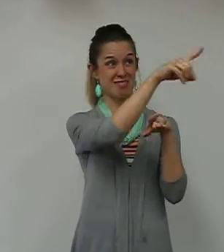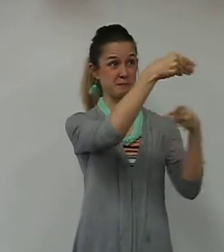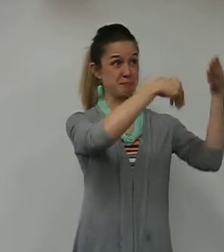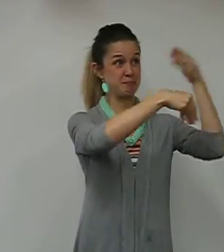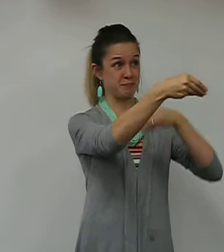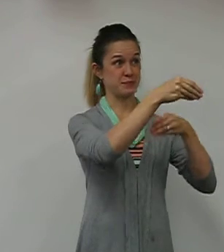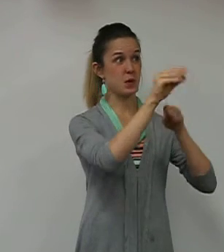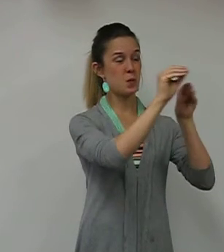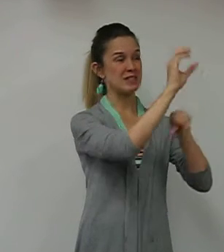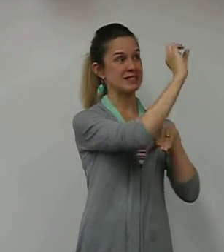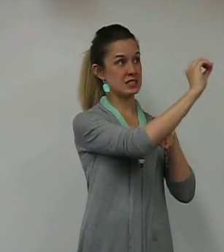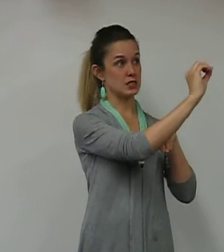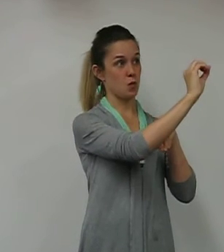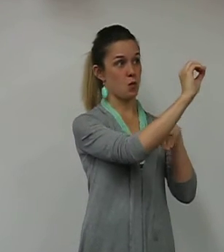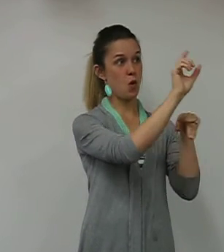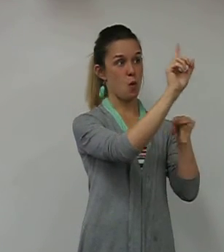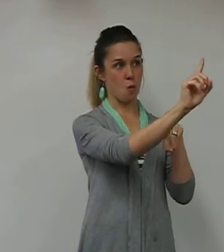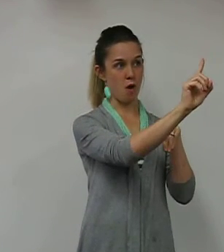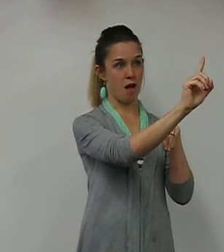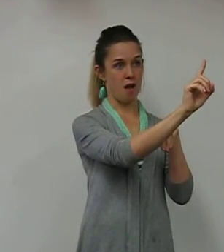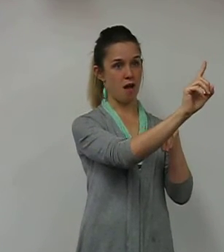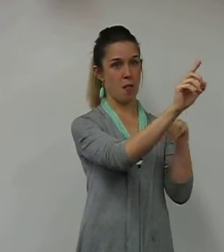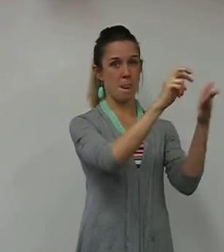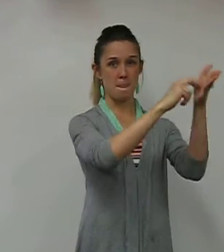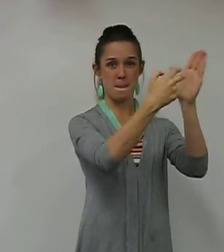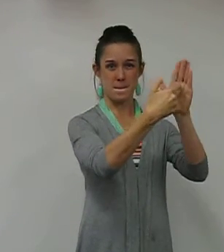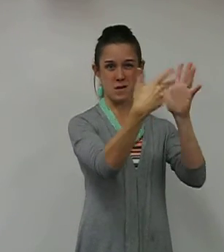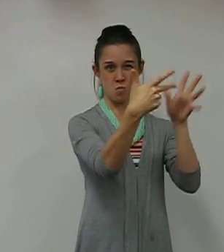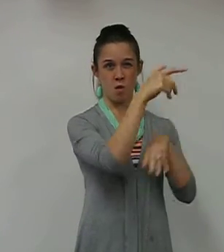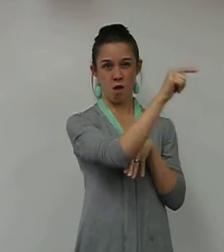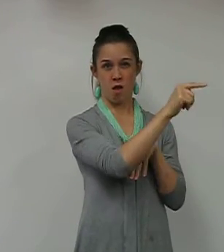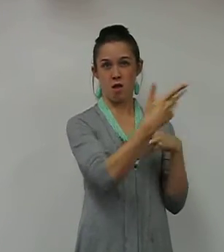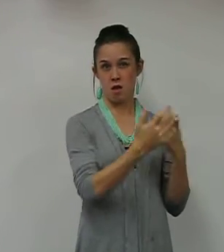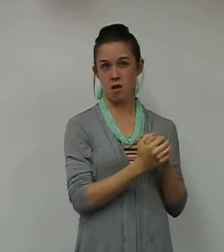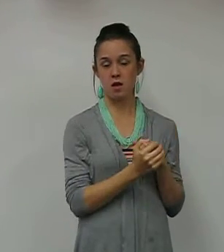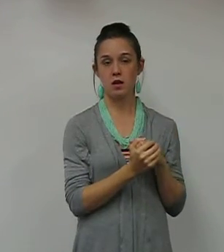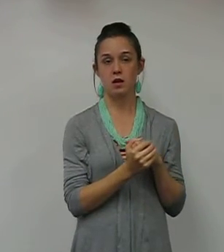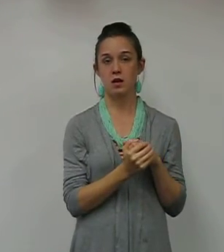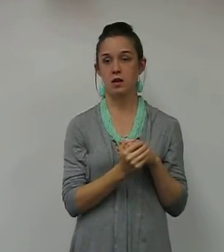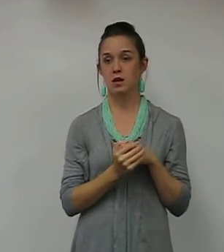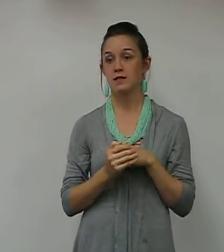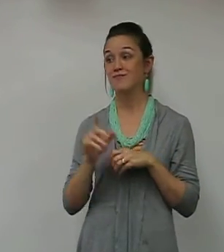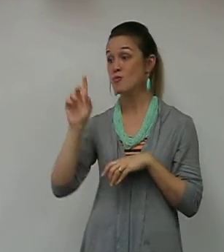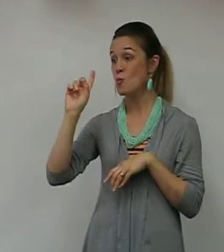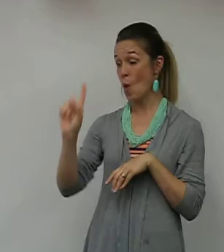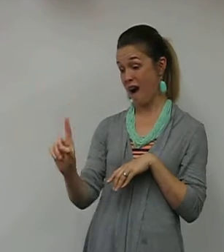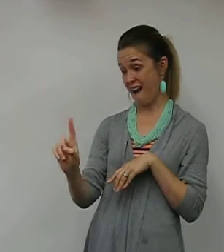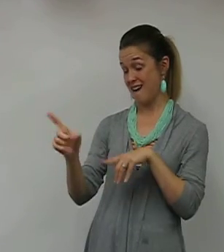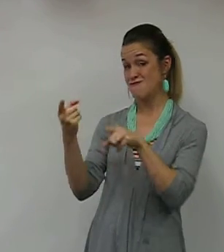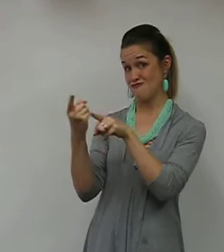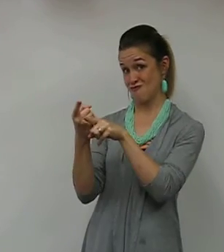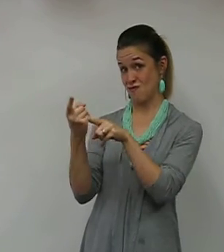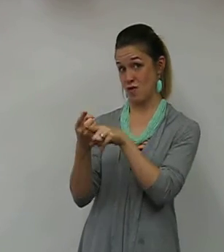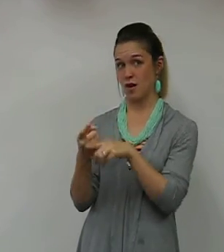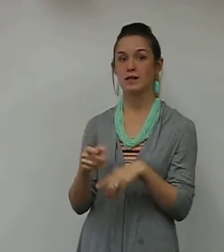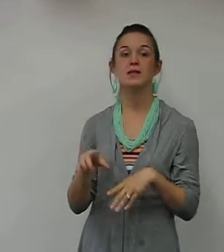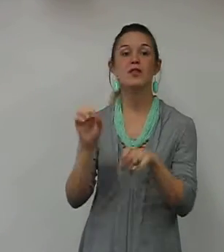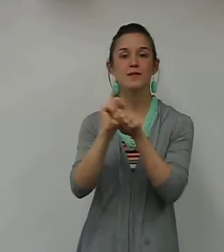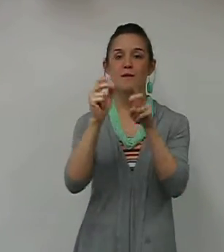put the 0 here and the 1 here, what number would that be? Dutch? 1. 1. They've worked really hard this year, so they